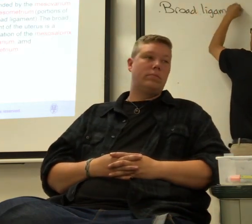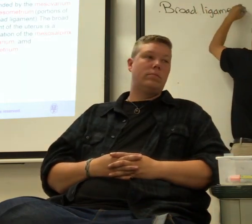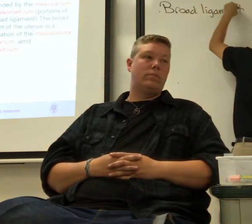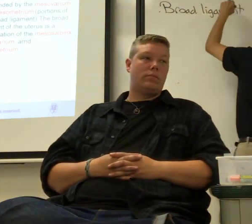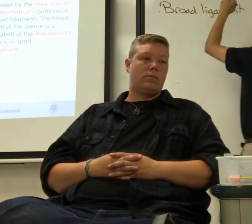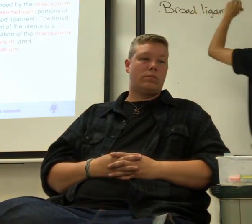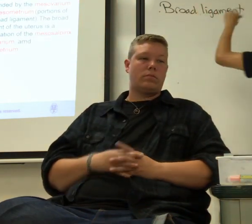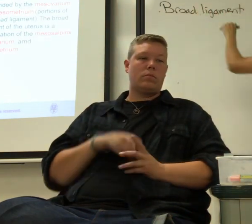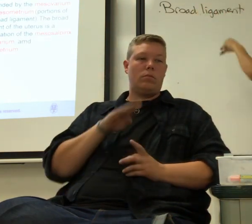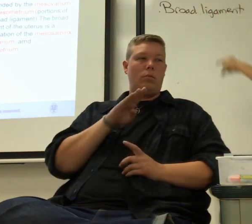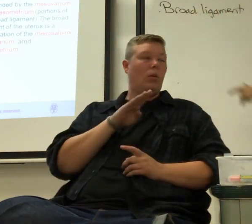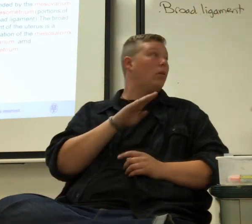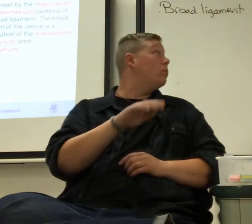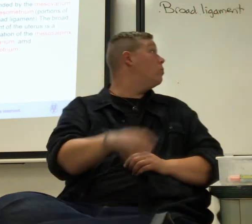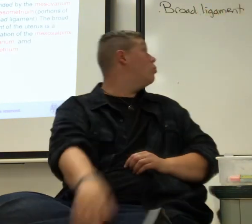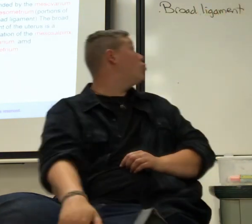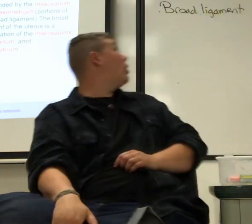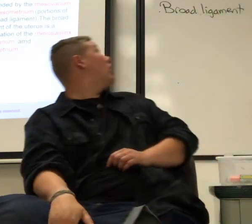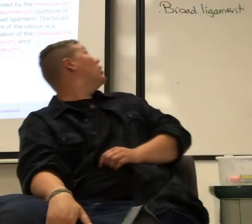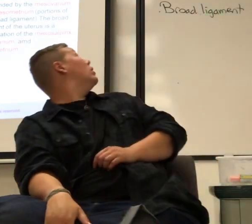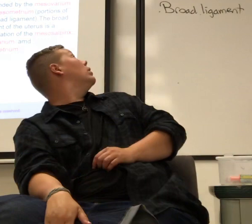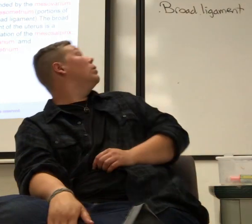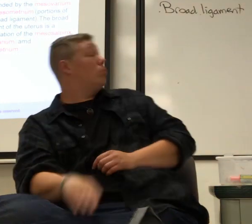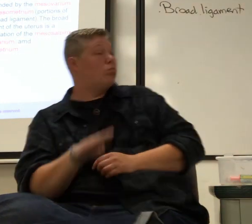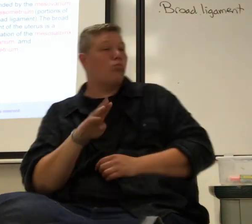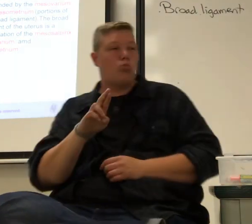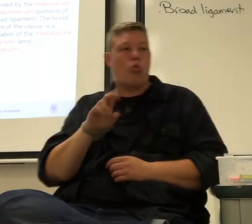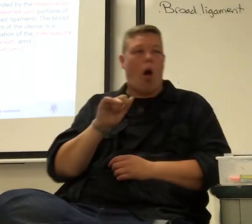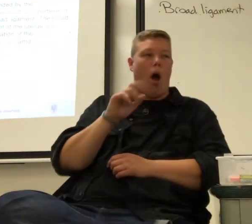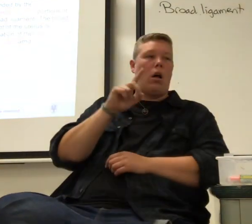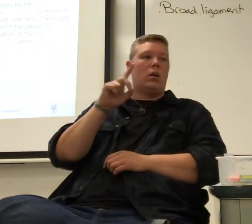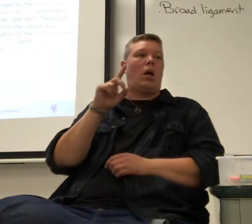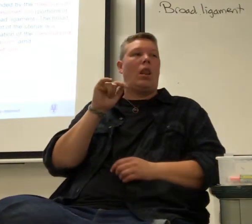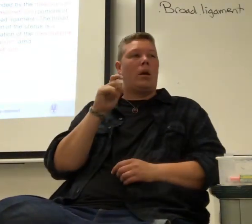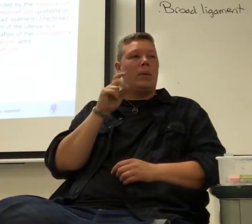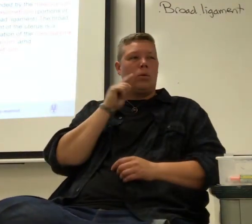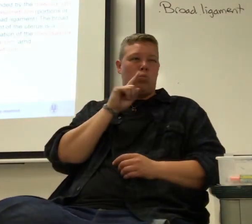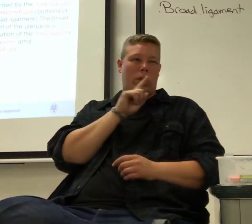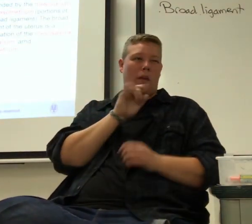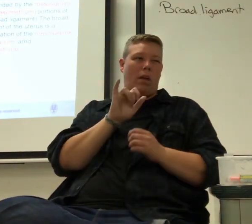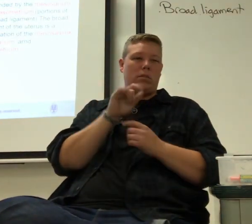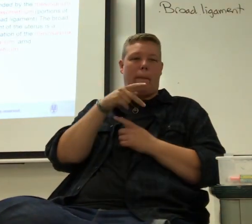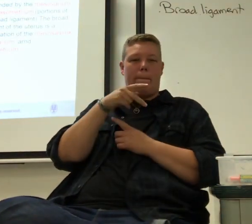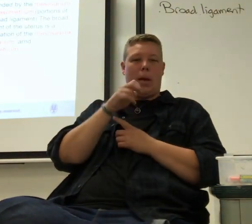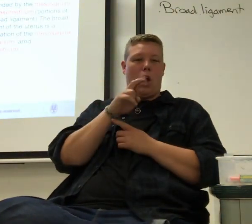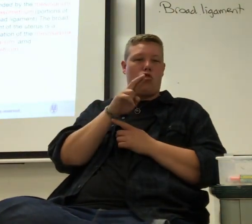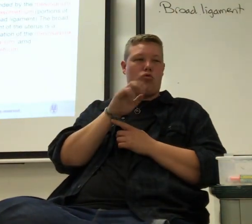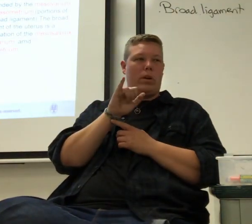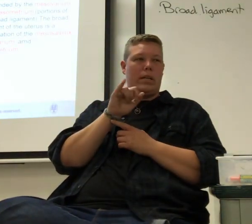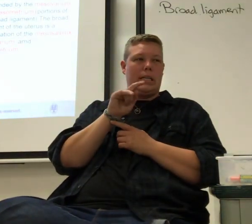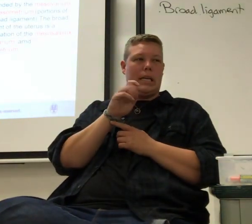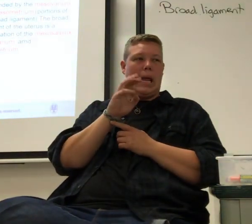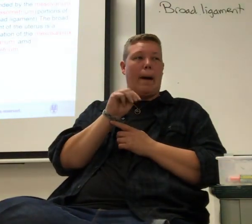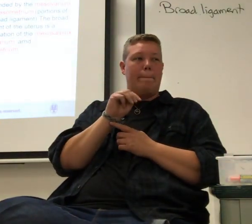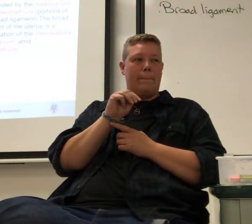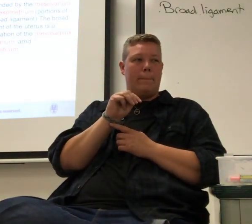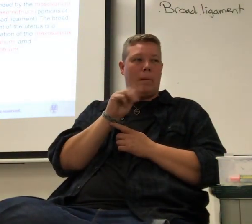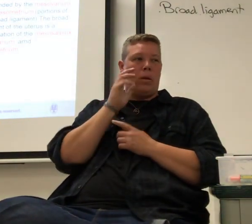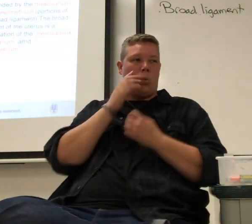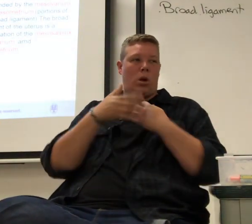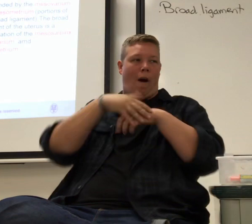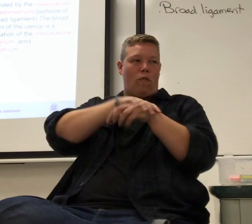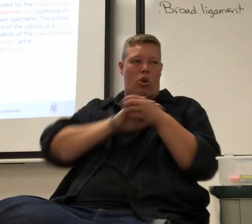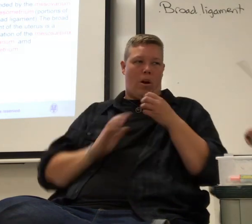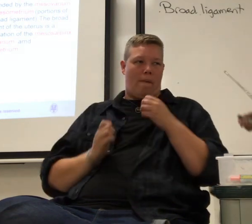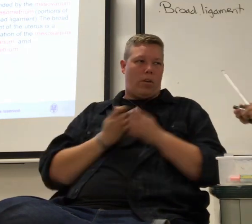The broad ligament is really peritoneum that covers and pinches structures. Now, what it does is, when it covers